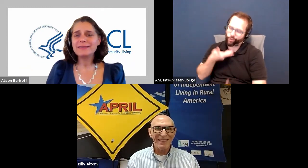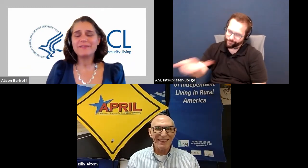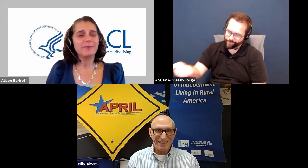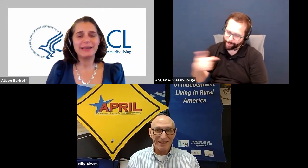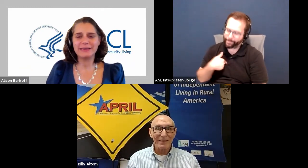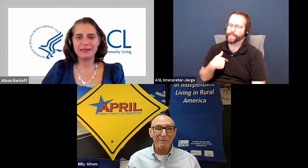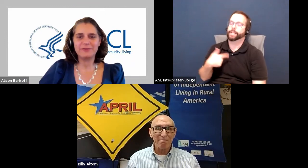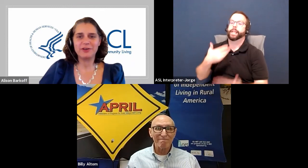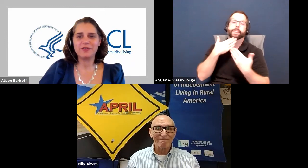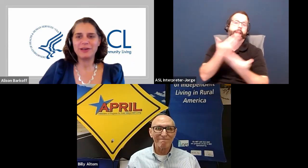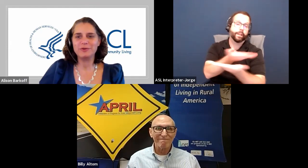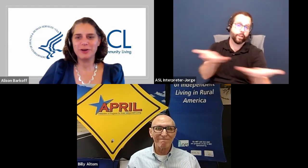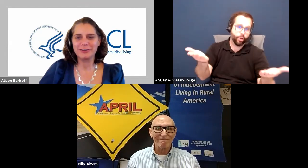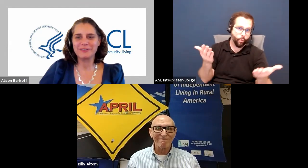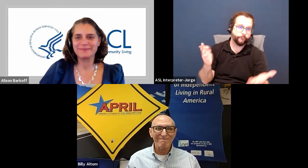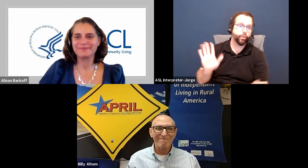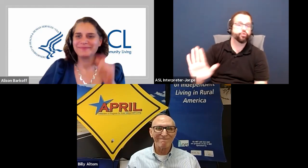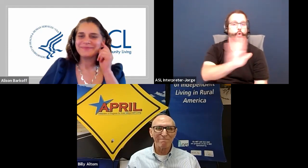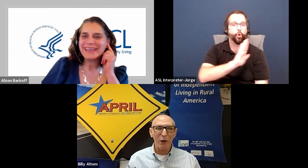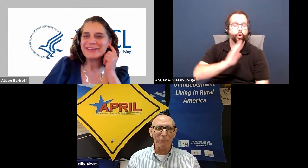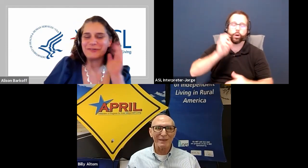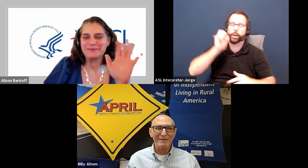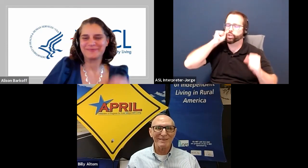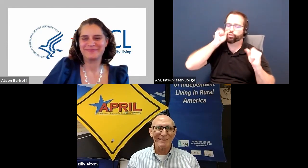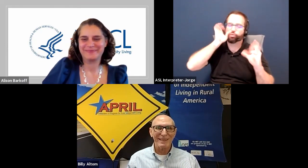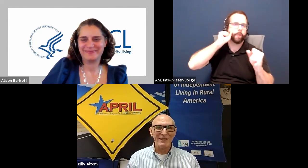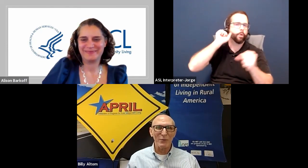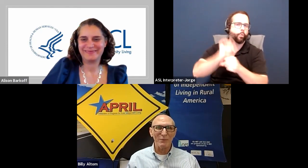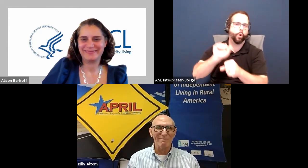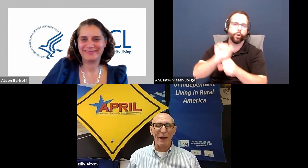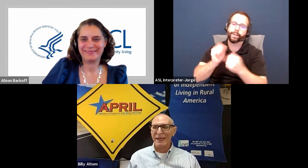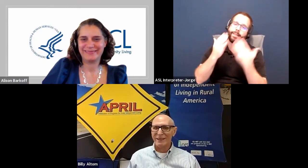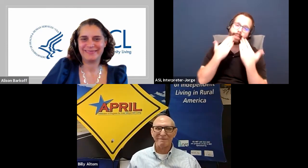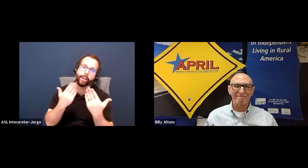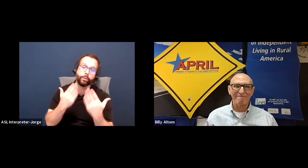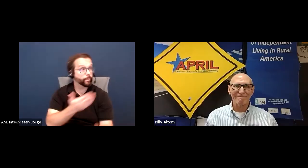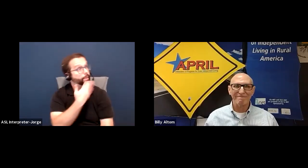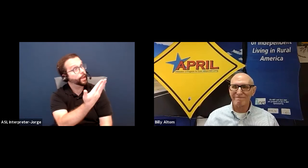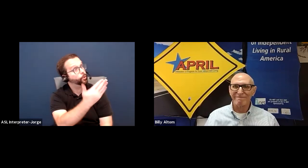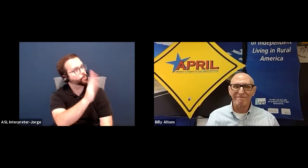thanks everybody again for your incredible work. Thank you. Thank you. Bye-bye.